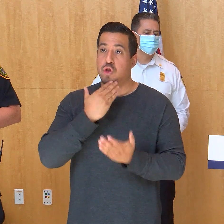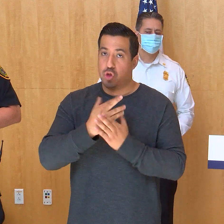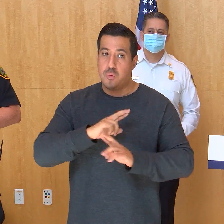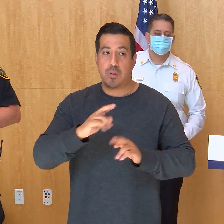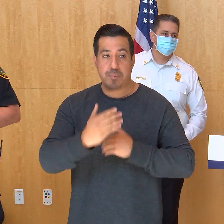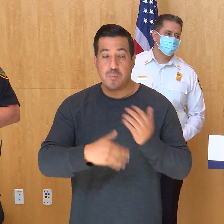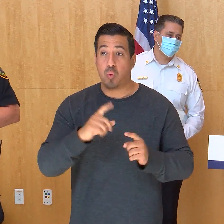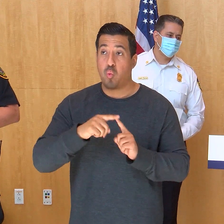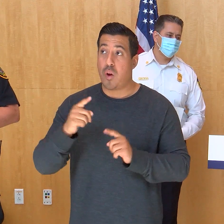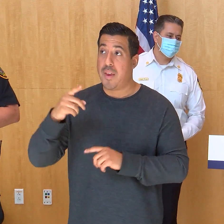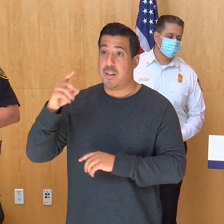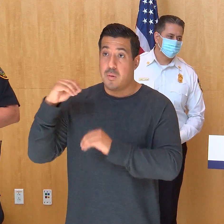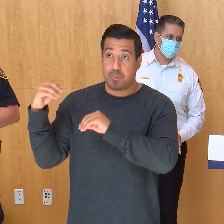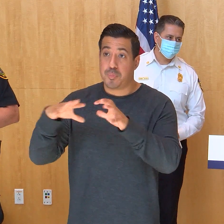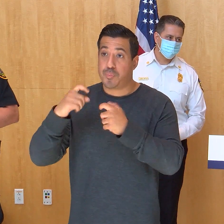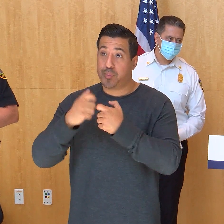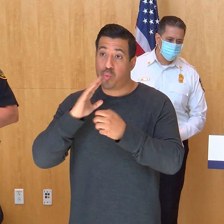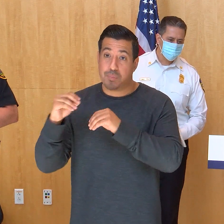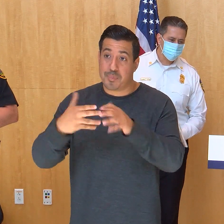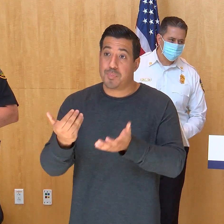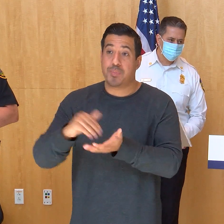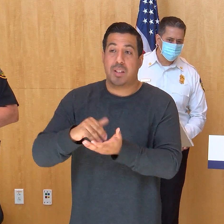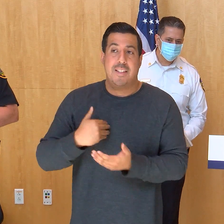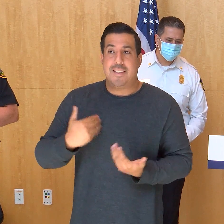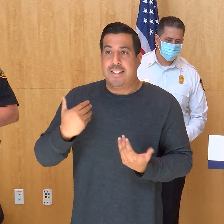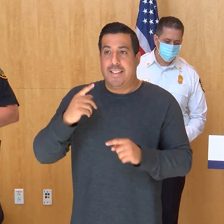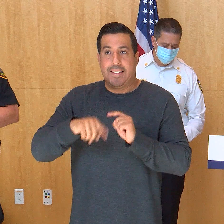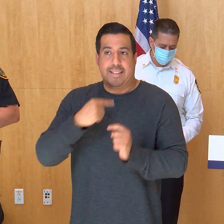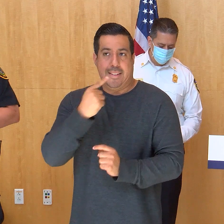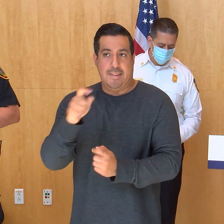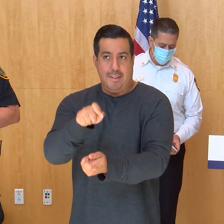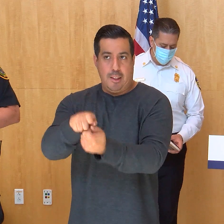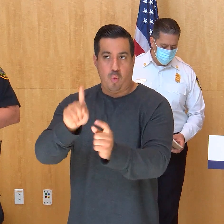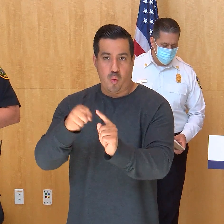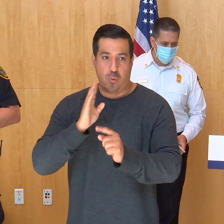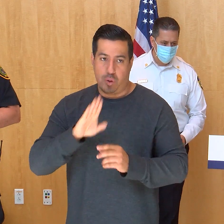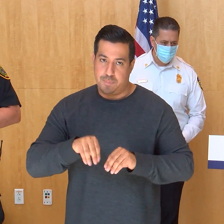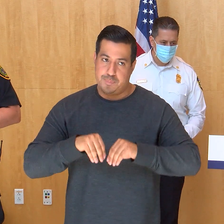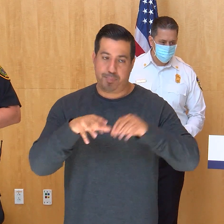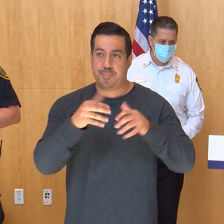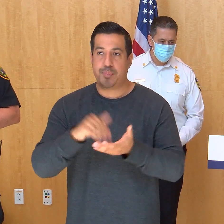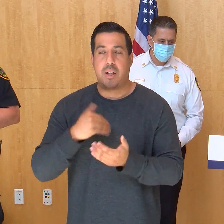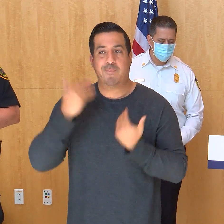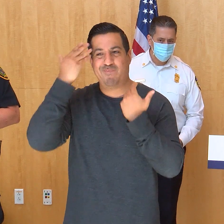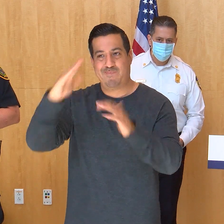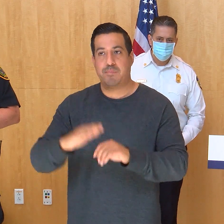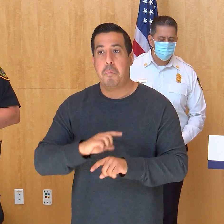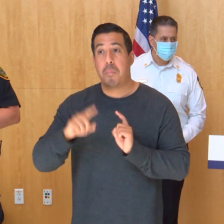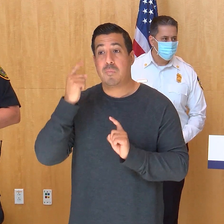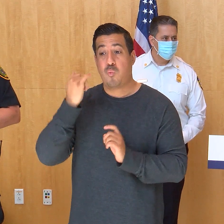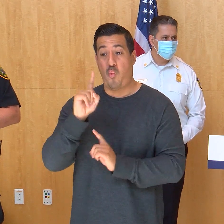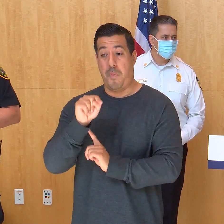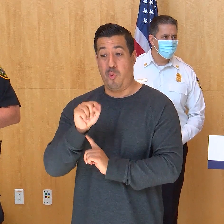direction. When that power is going to be restored, I can't tell you exactly, but there are